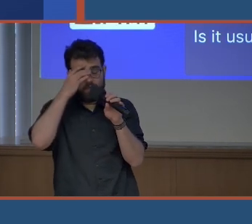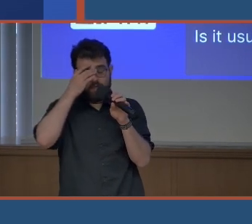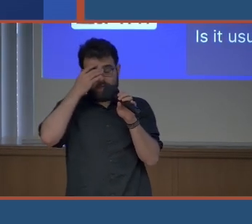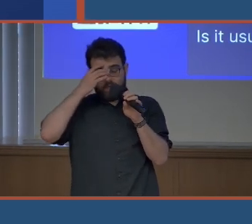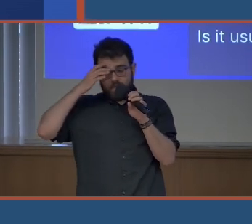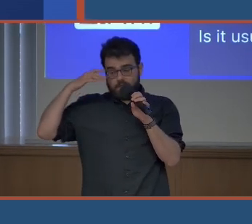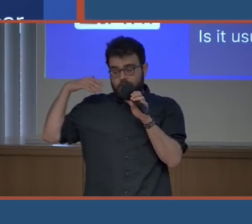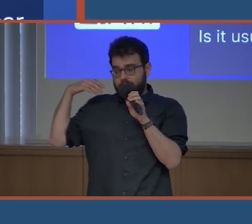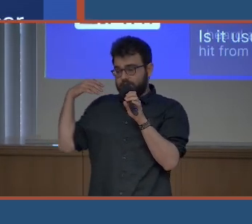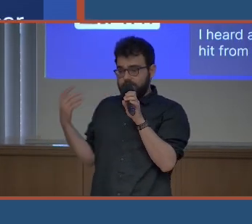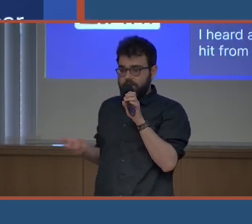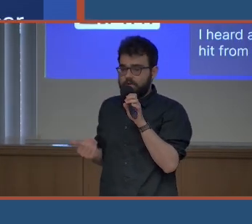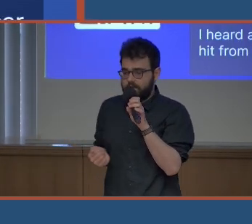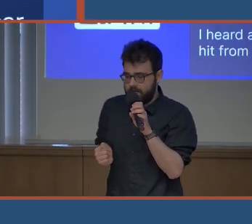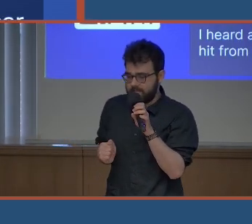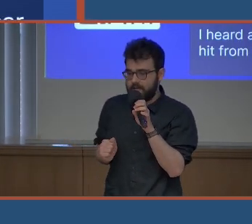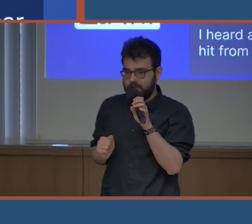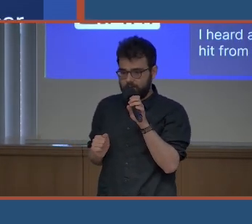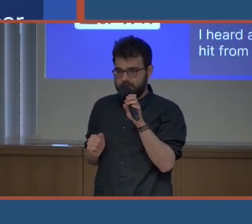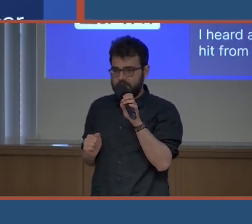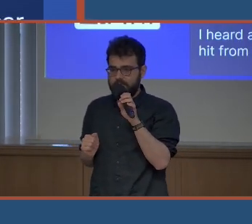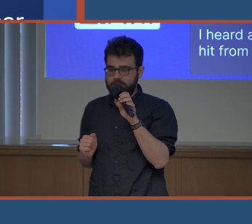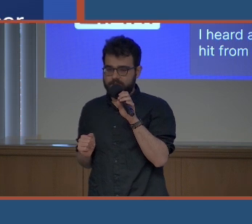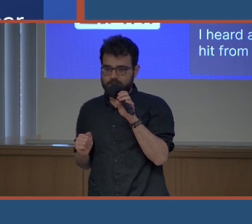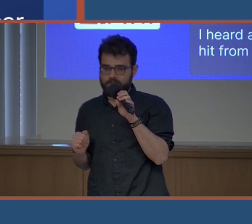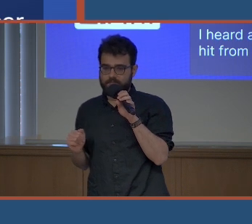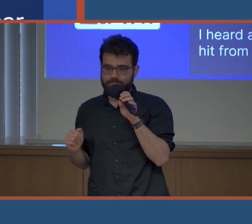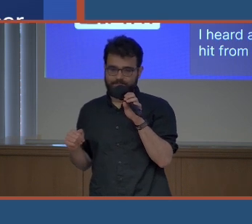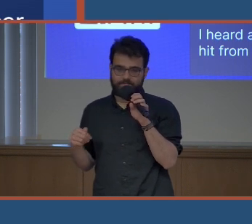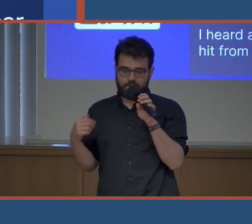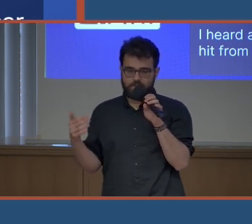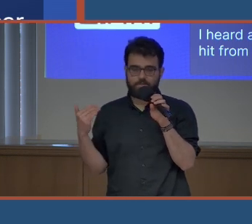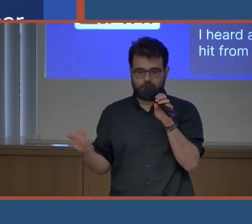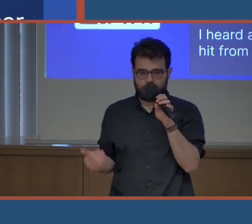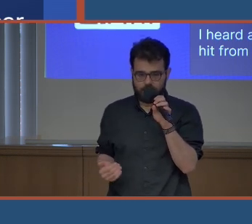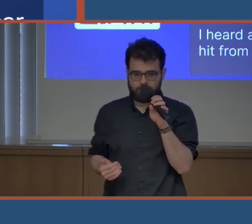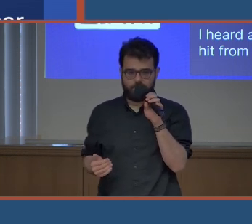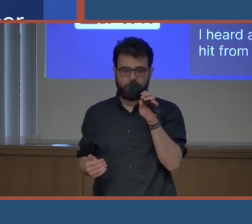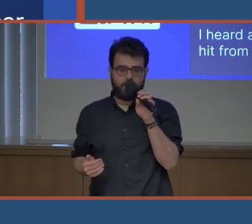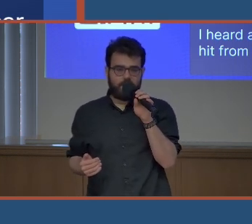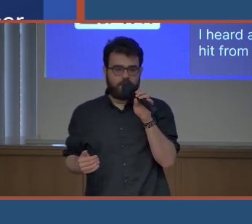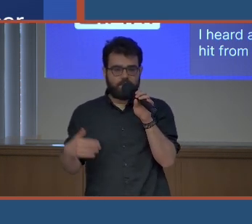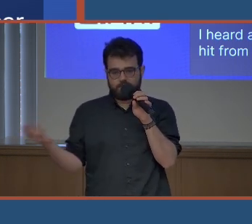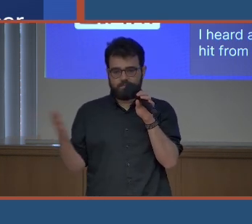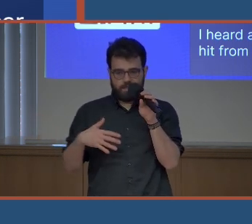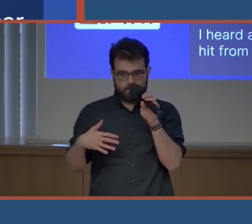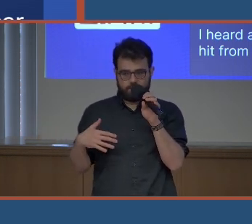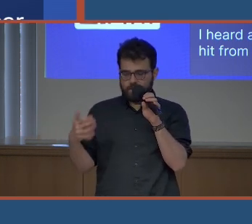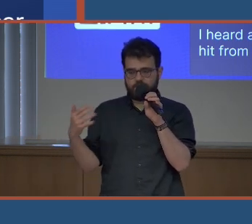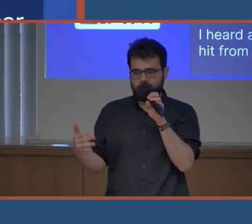who try to learn a sign language, and you need to be really careful not